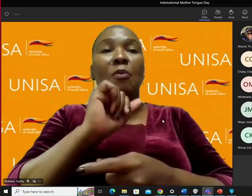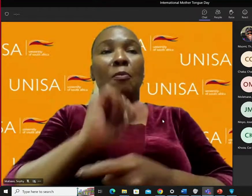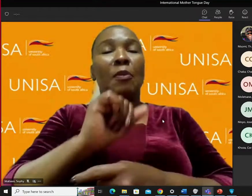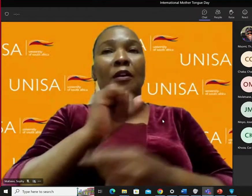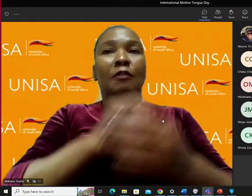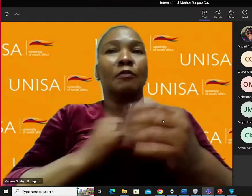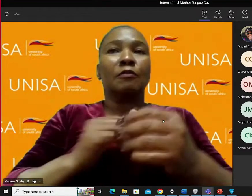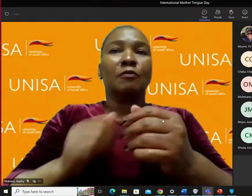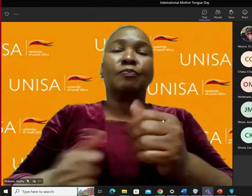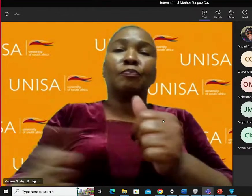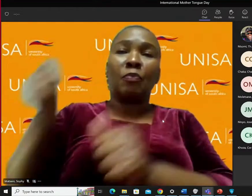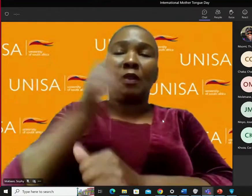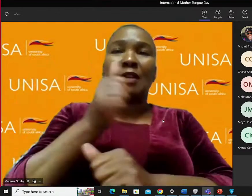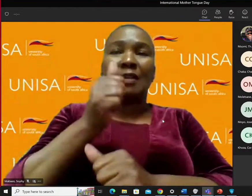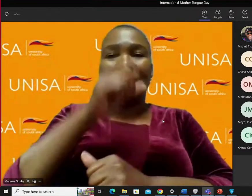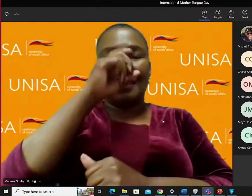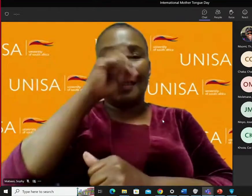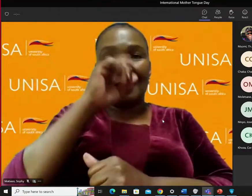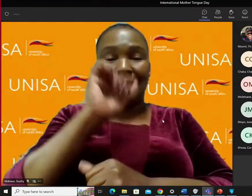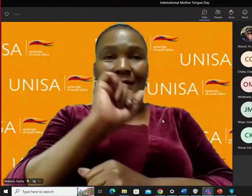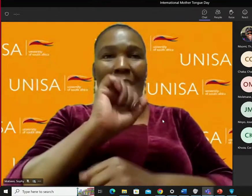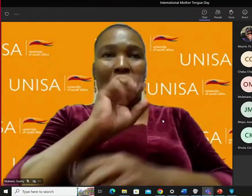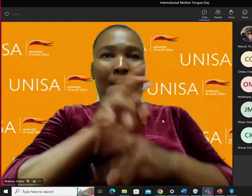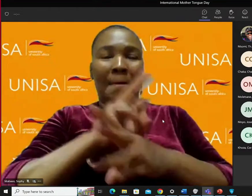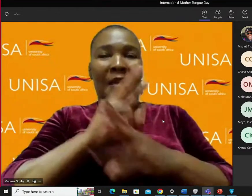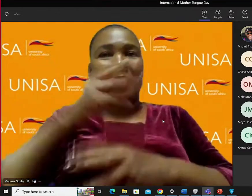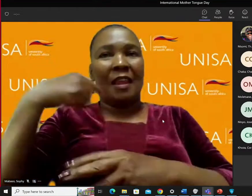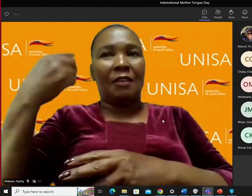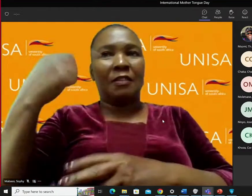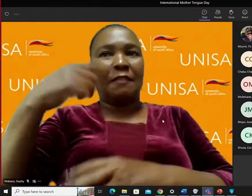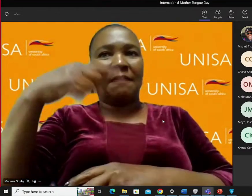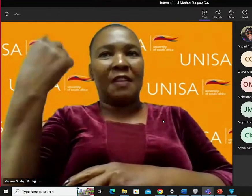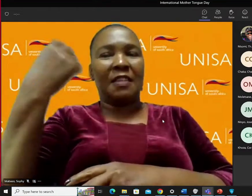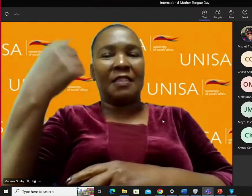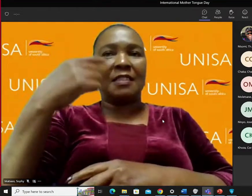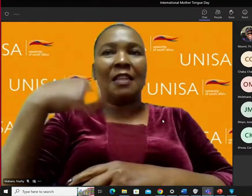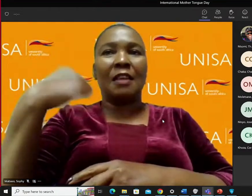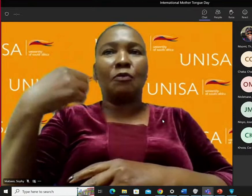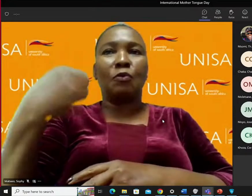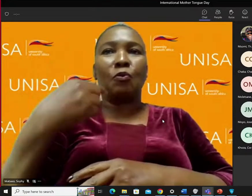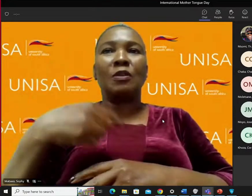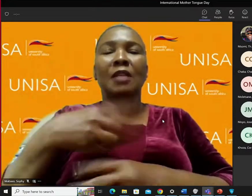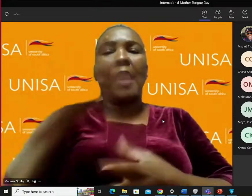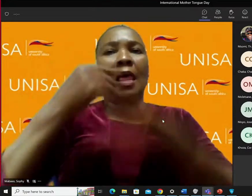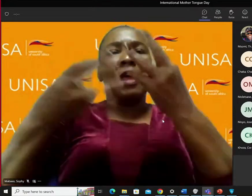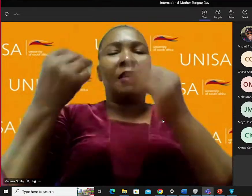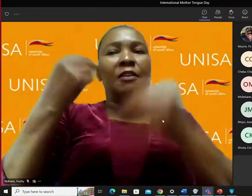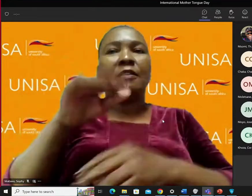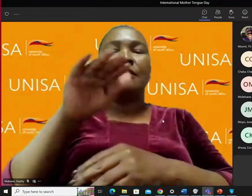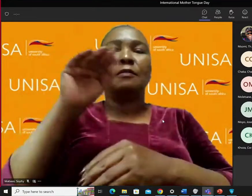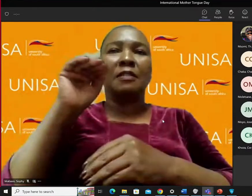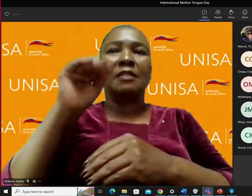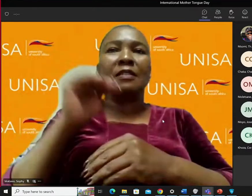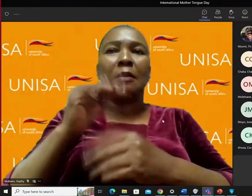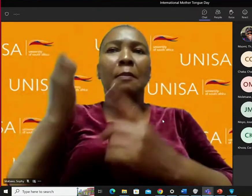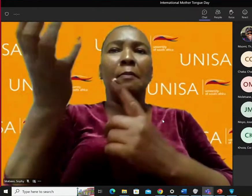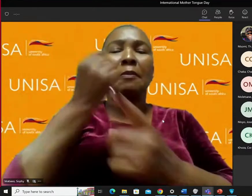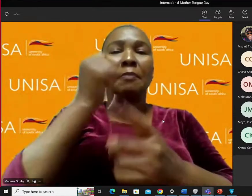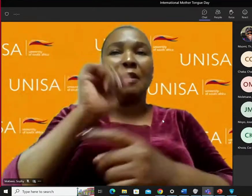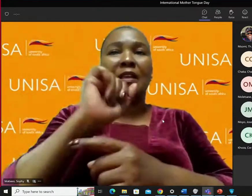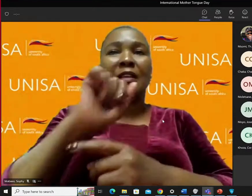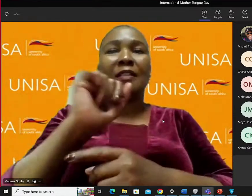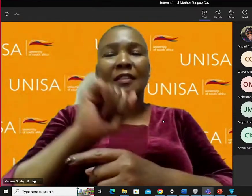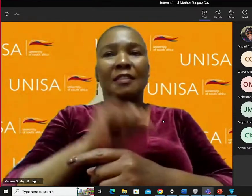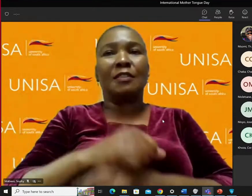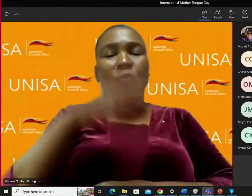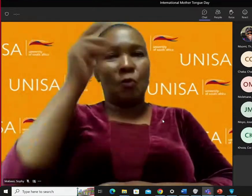her mother language and her first language that she learned was isiZulu, and so she retained its knowledge. The younger one,